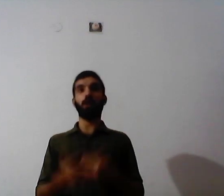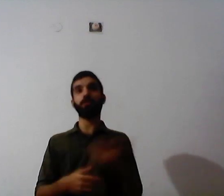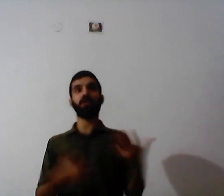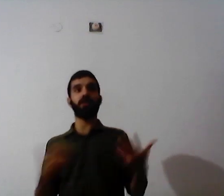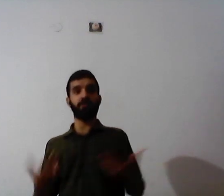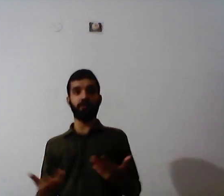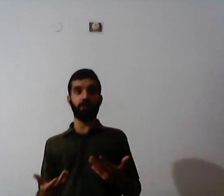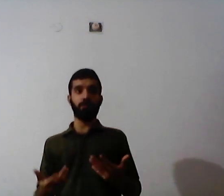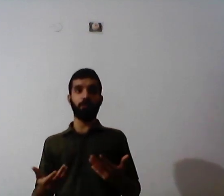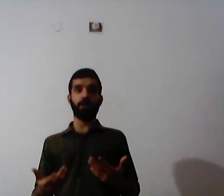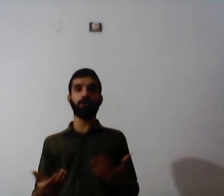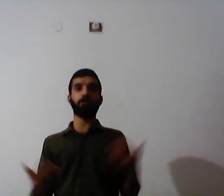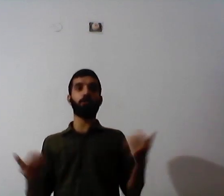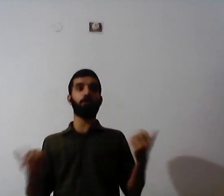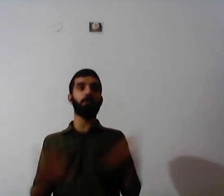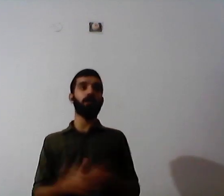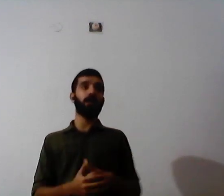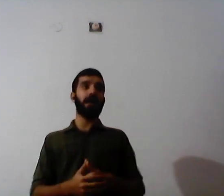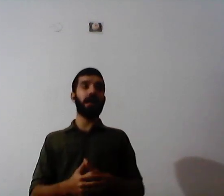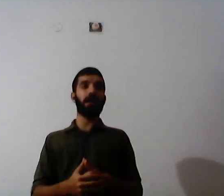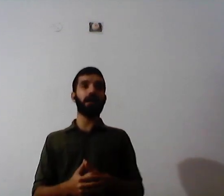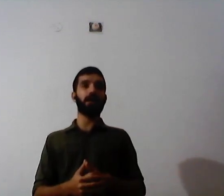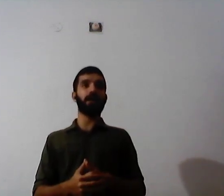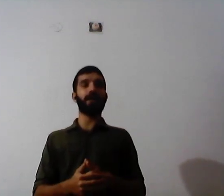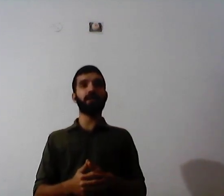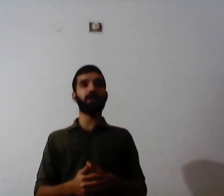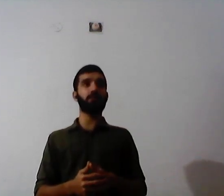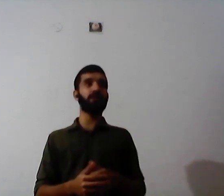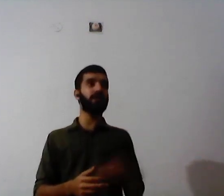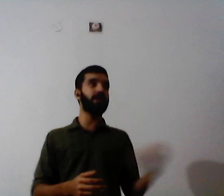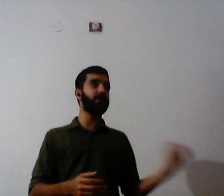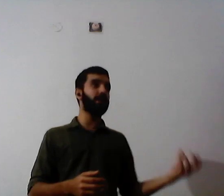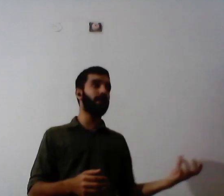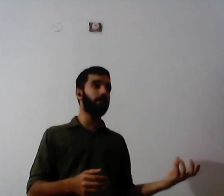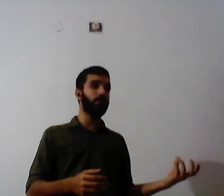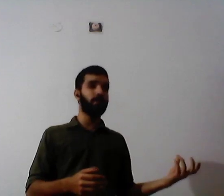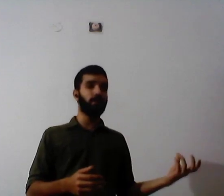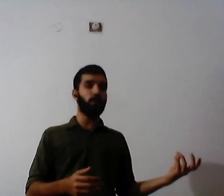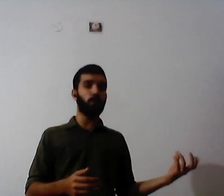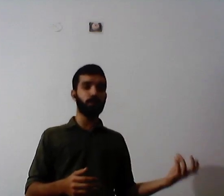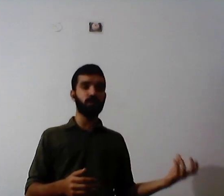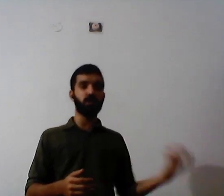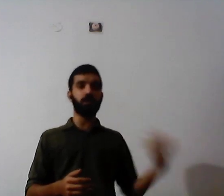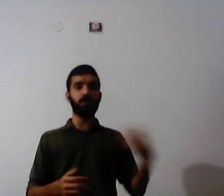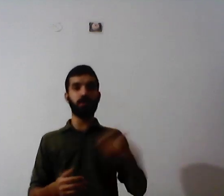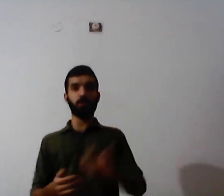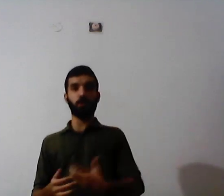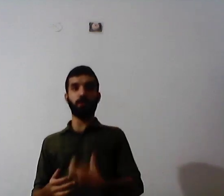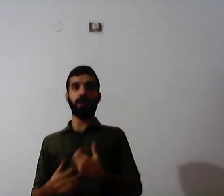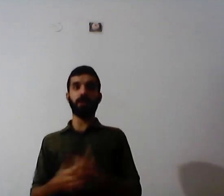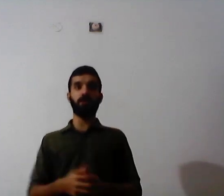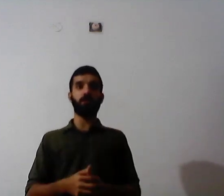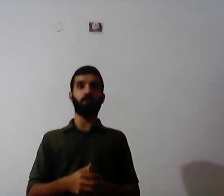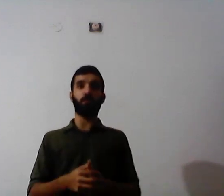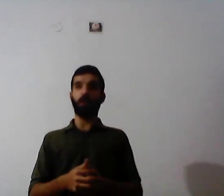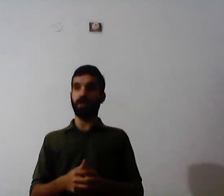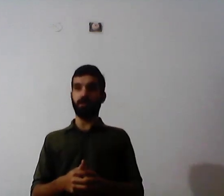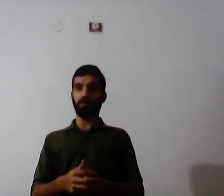it different? Okay, so an example is, let's say, oxygen dissolving in water, right?